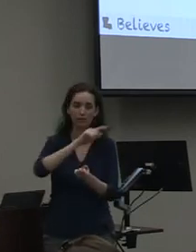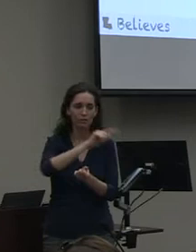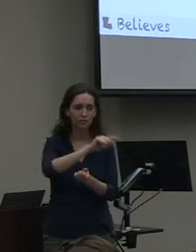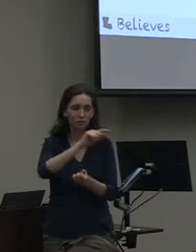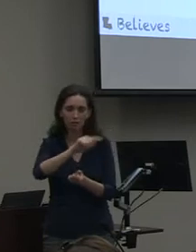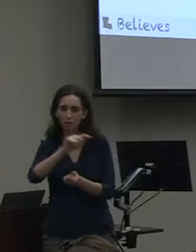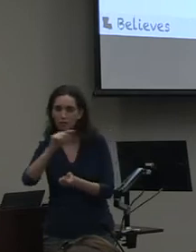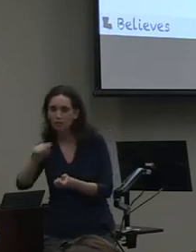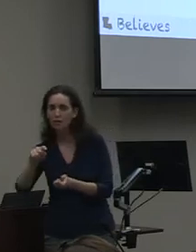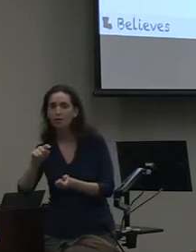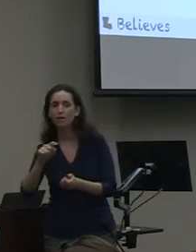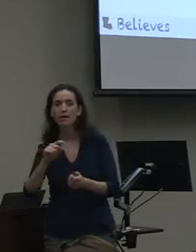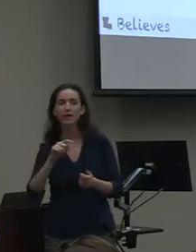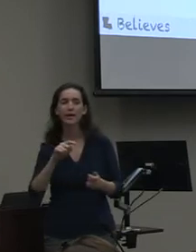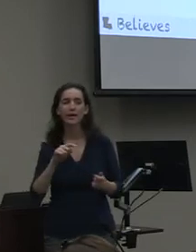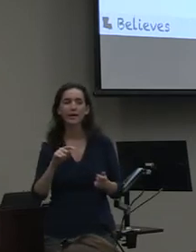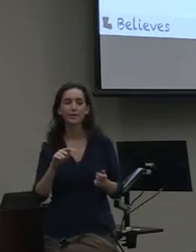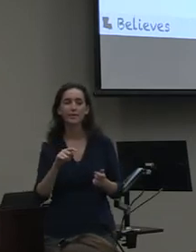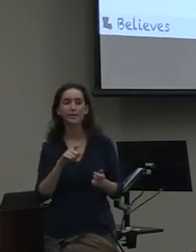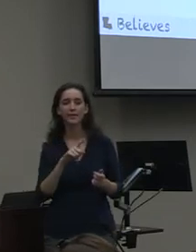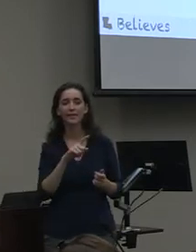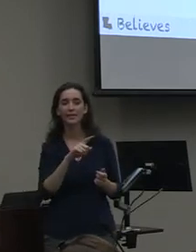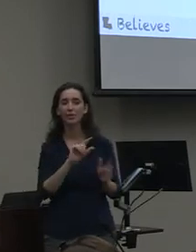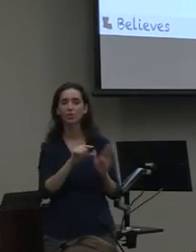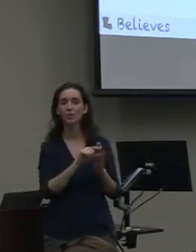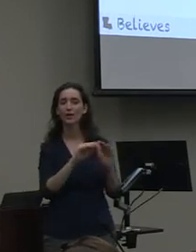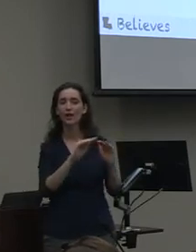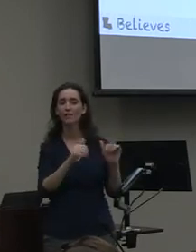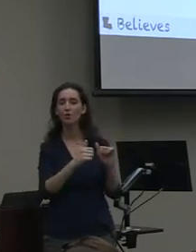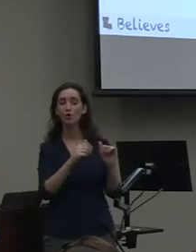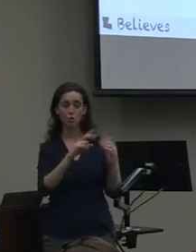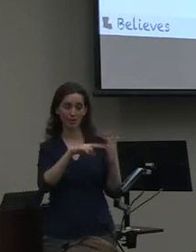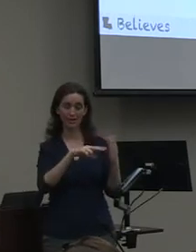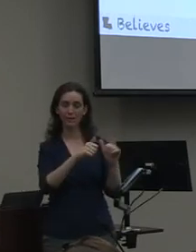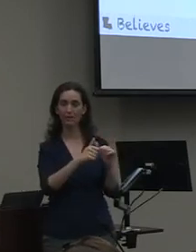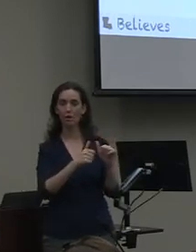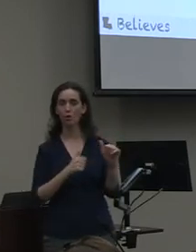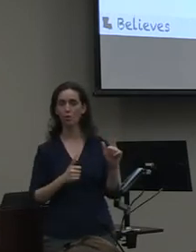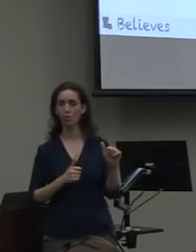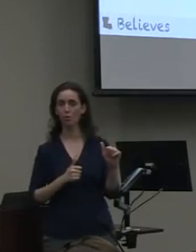demonstrate that they are below grade level in reading.